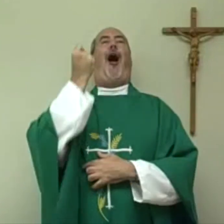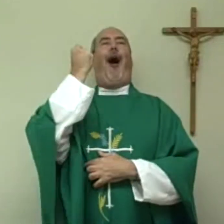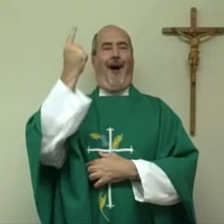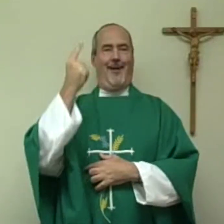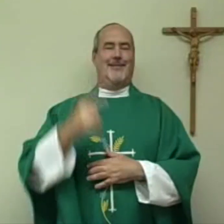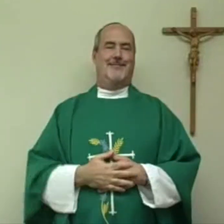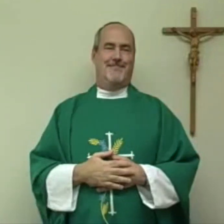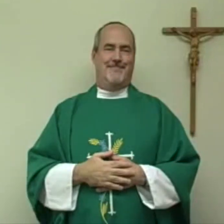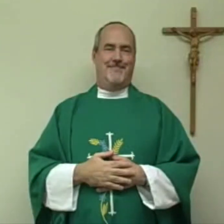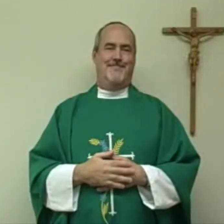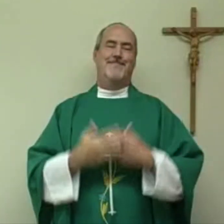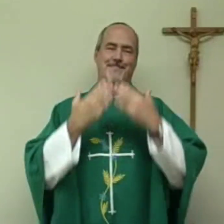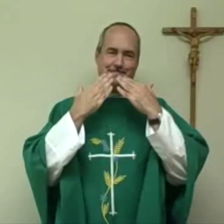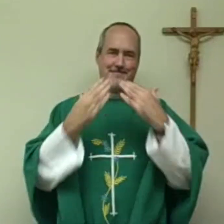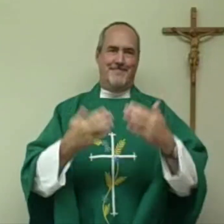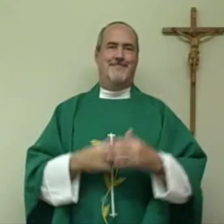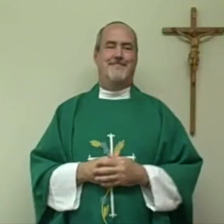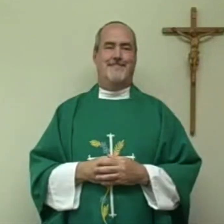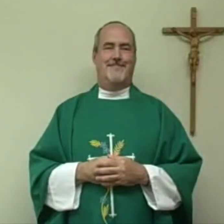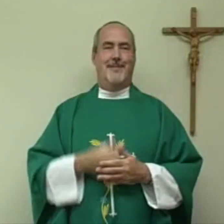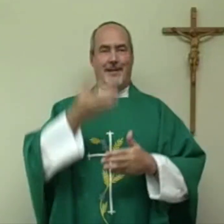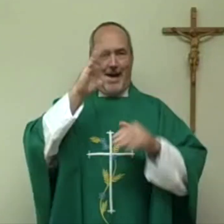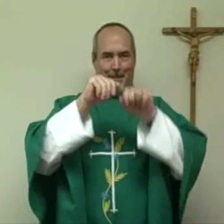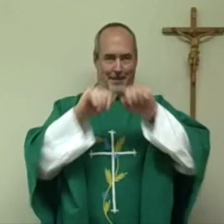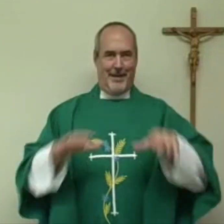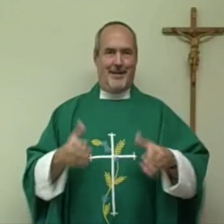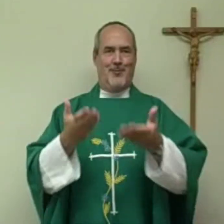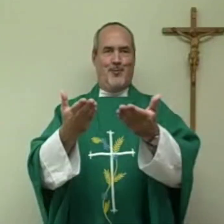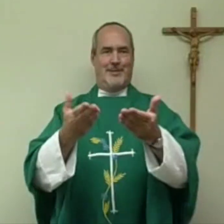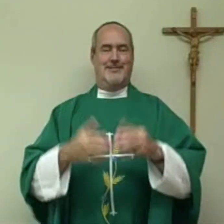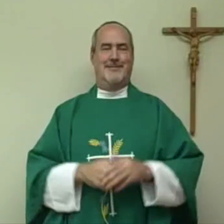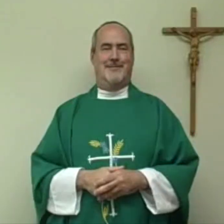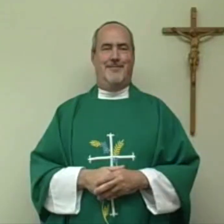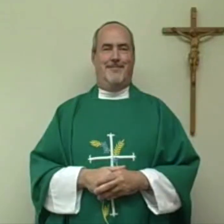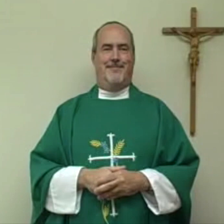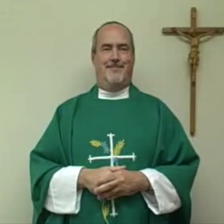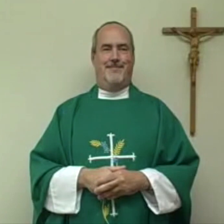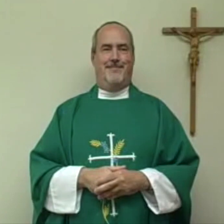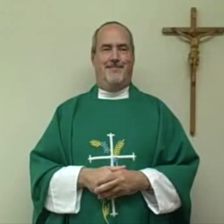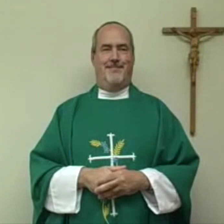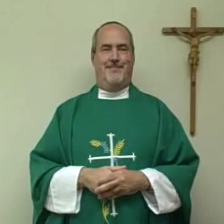anointing of the sick gives you a better understanding. Thank you, and God bless you.